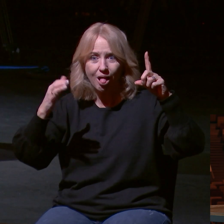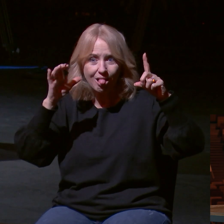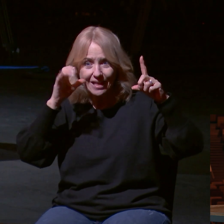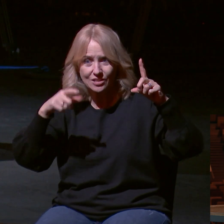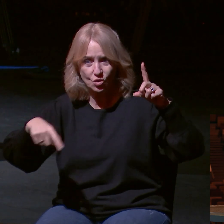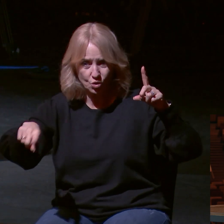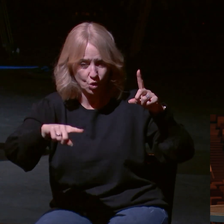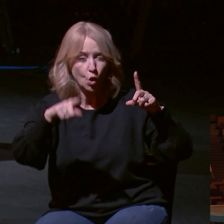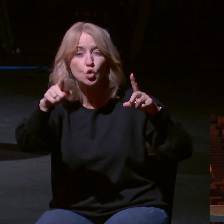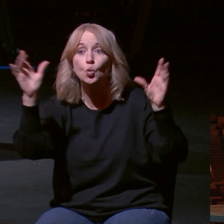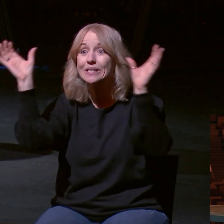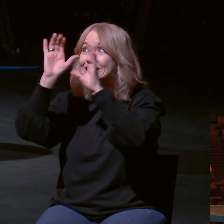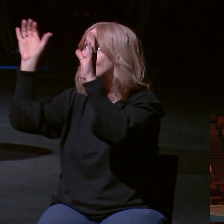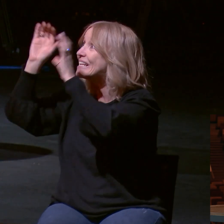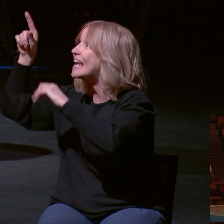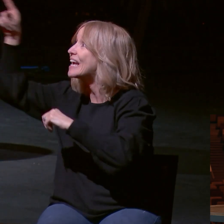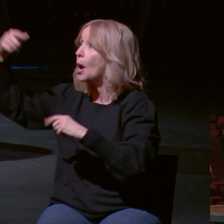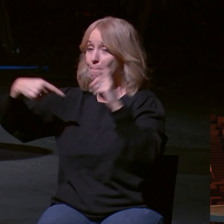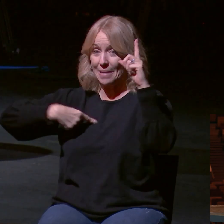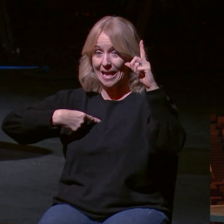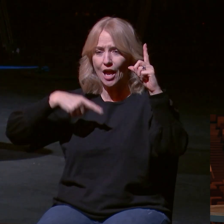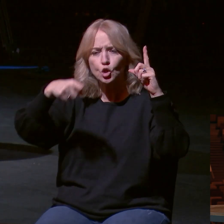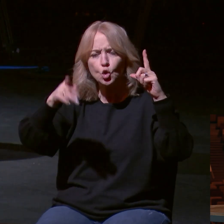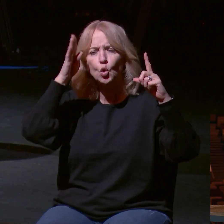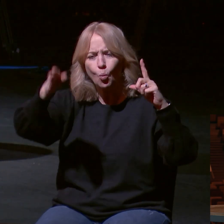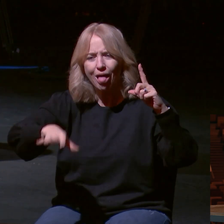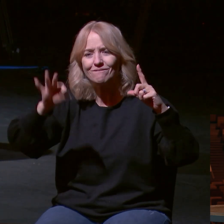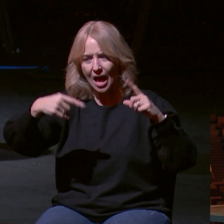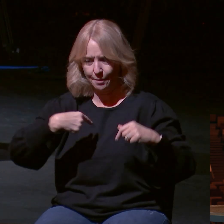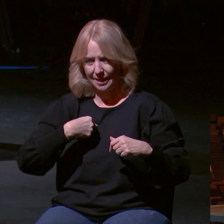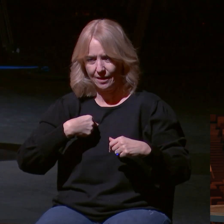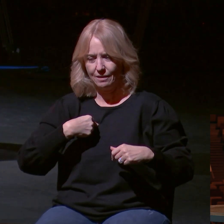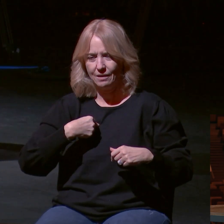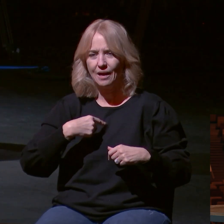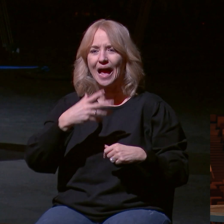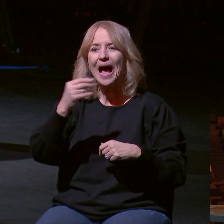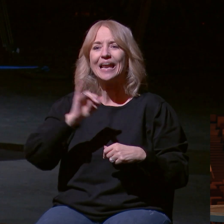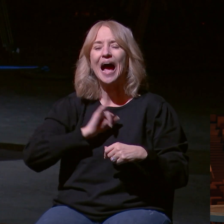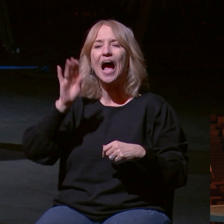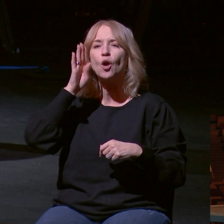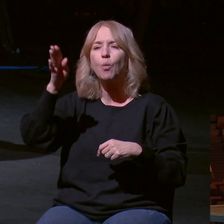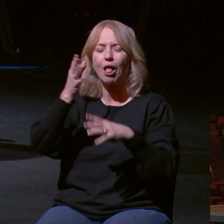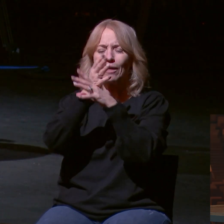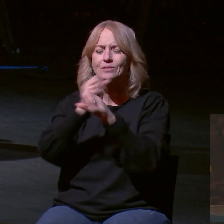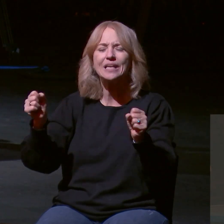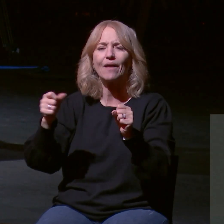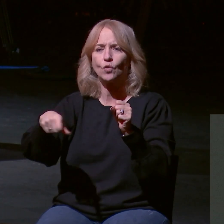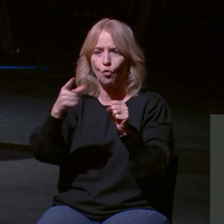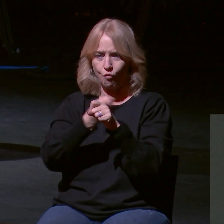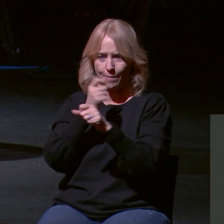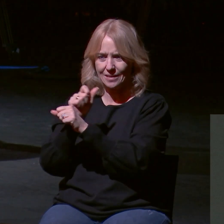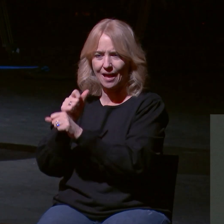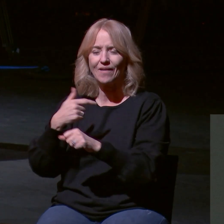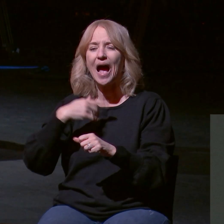find me, and I will bring you back from captivity. I will restore, I will redeem you. God has